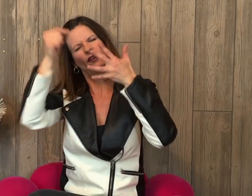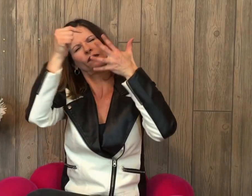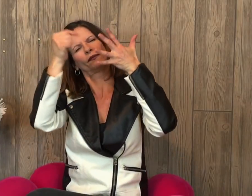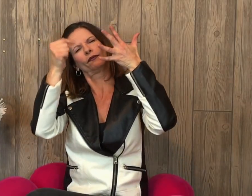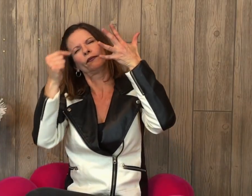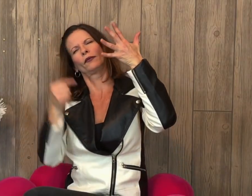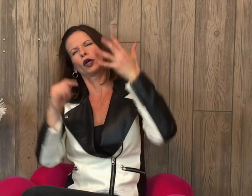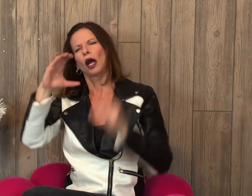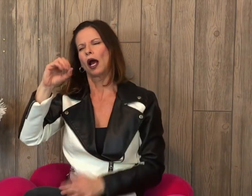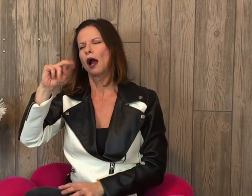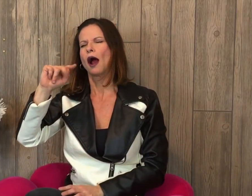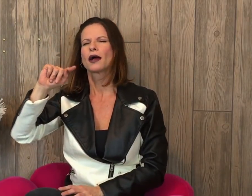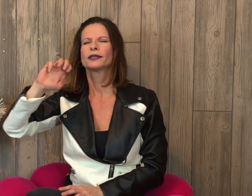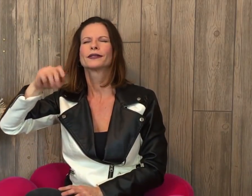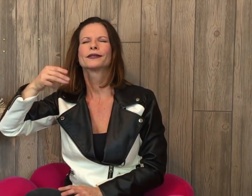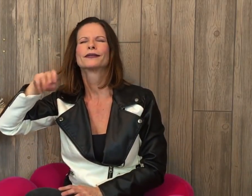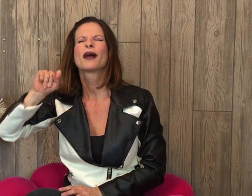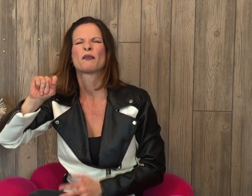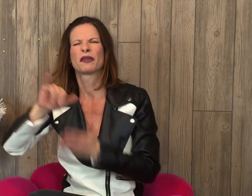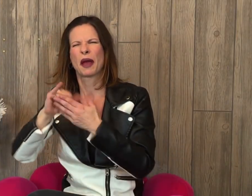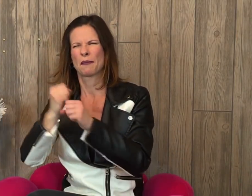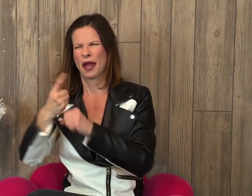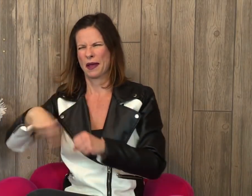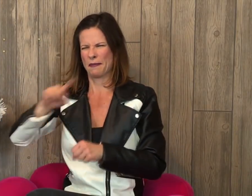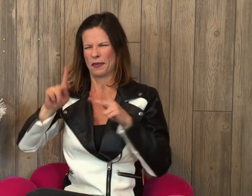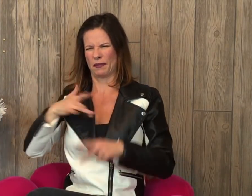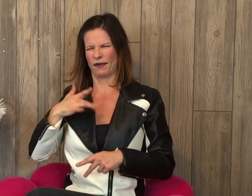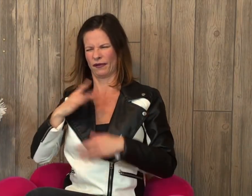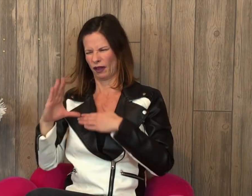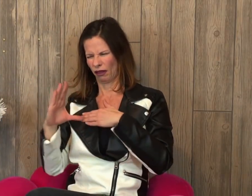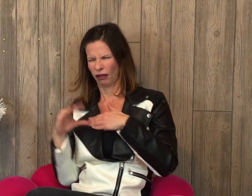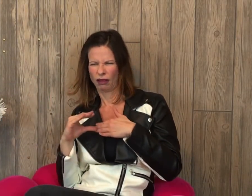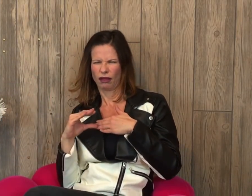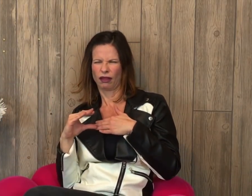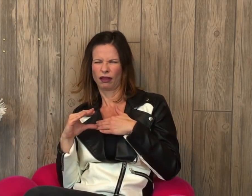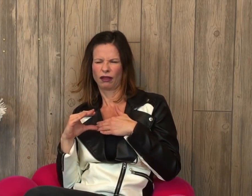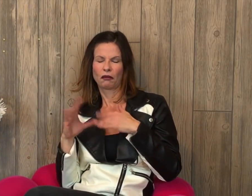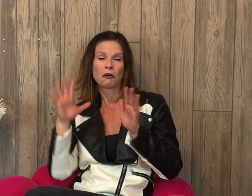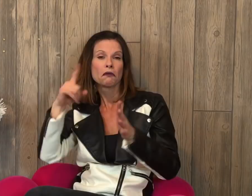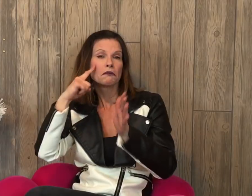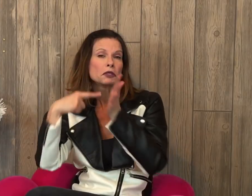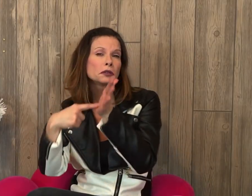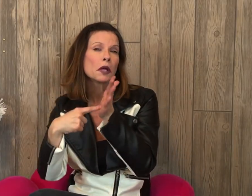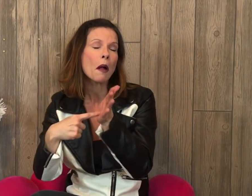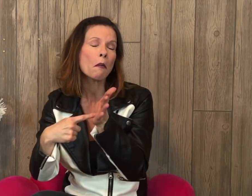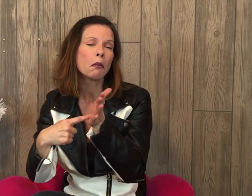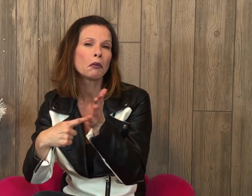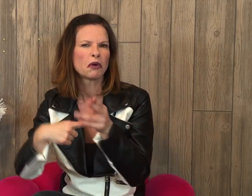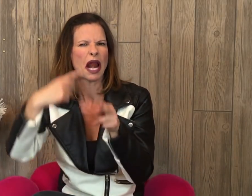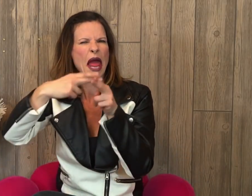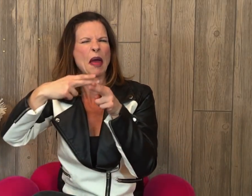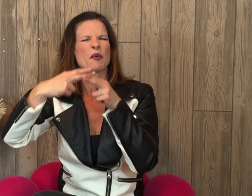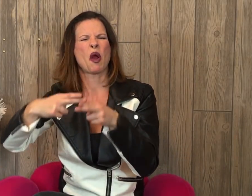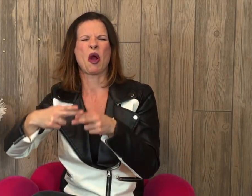not. The list goes on of the different acts of contempt that people use to make their partners feel